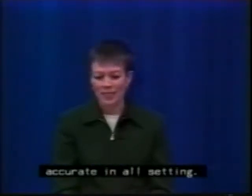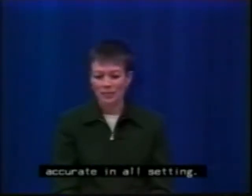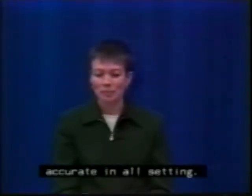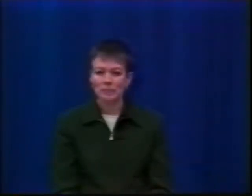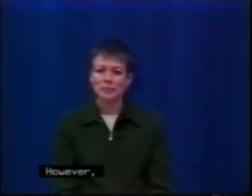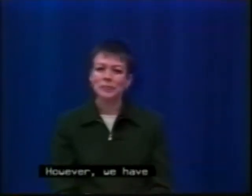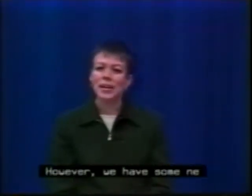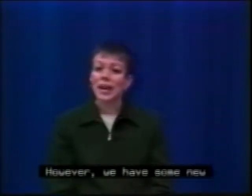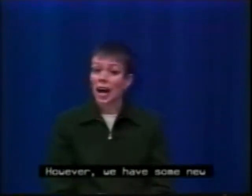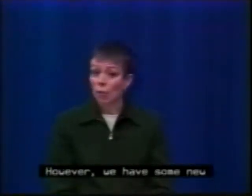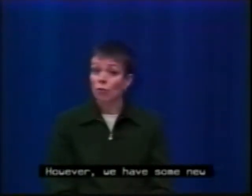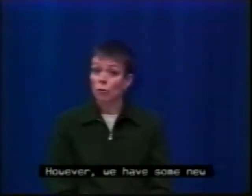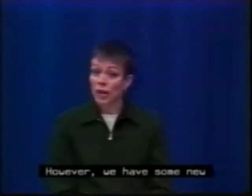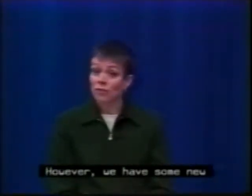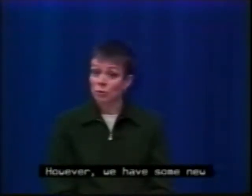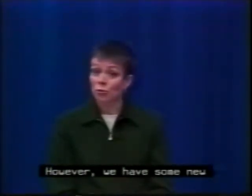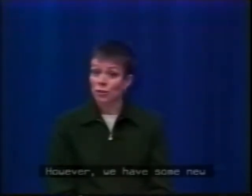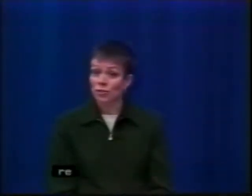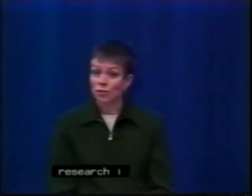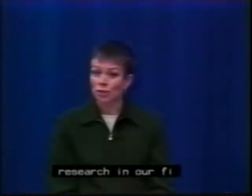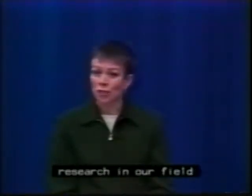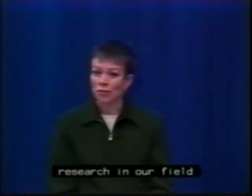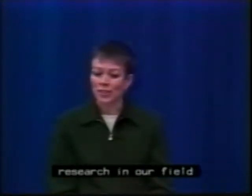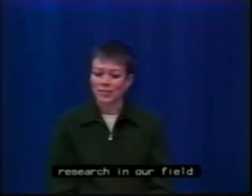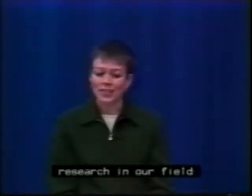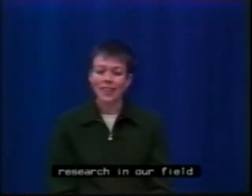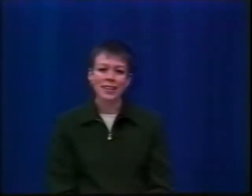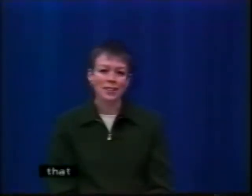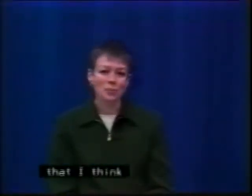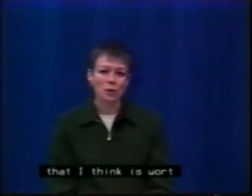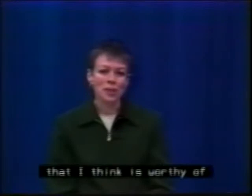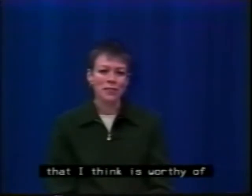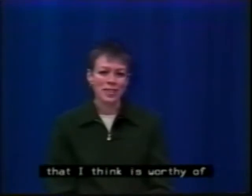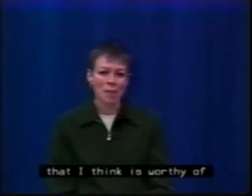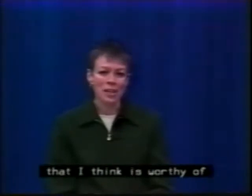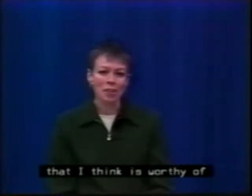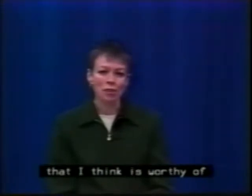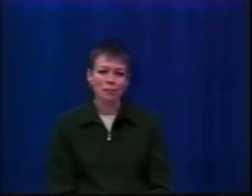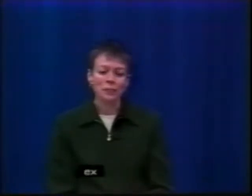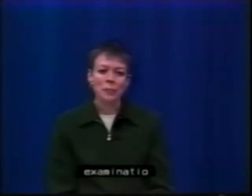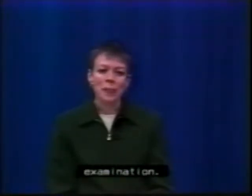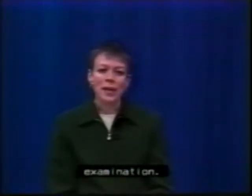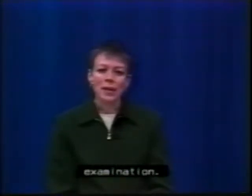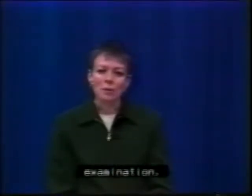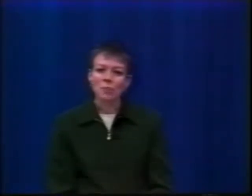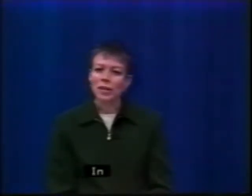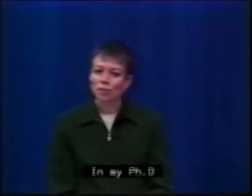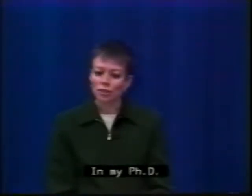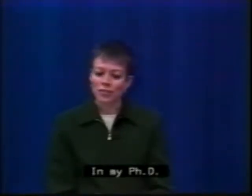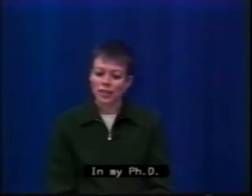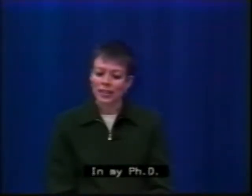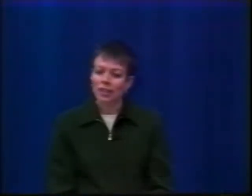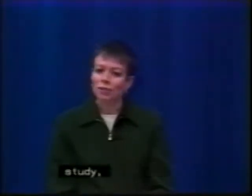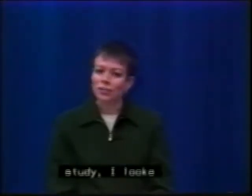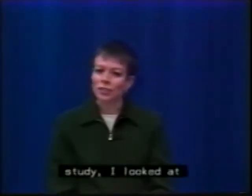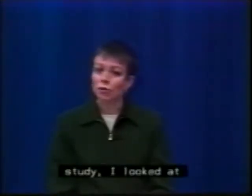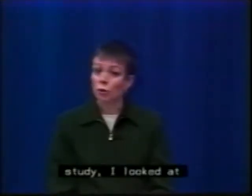settings. However, we have some new research in our field that I think is worthy of examination. In my PhD study, I looked at